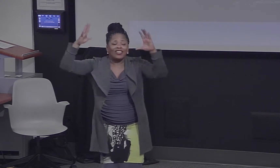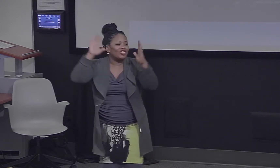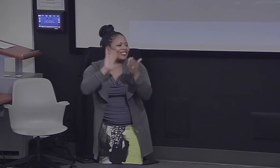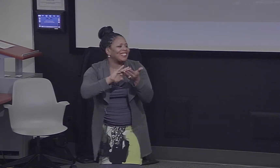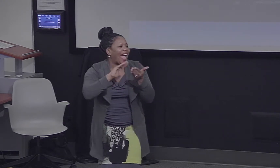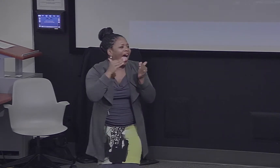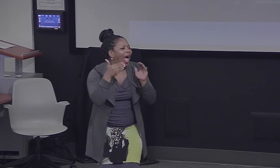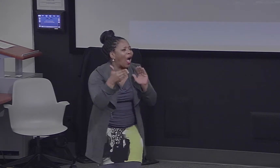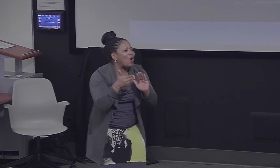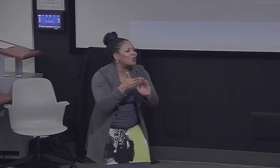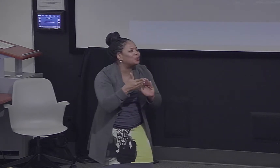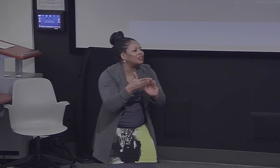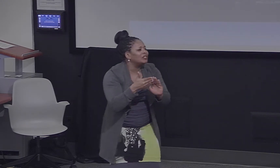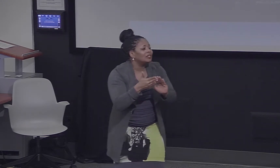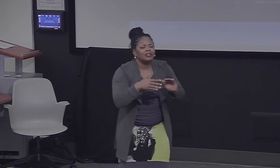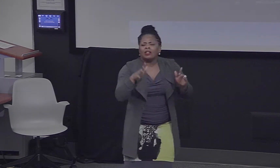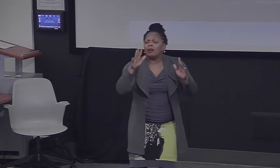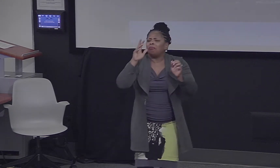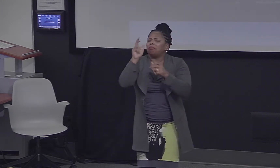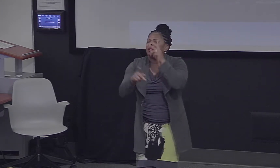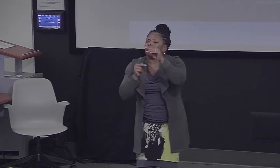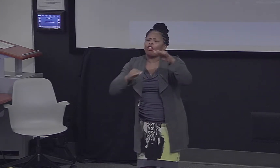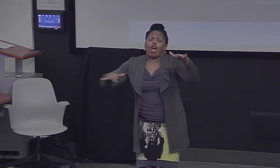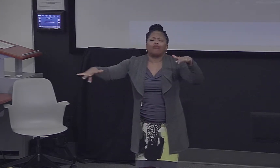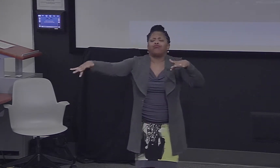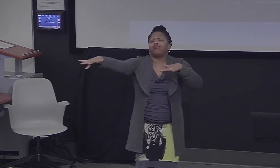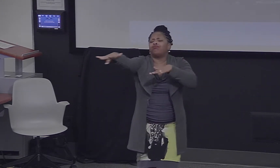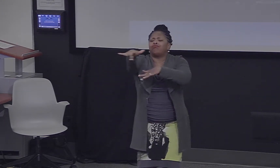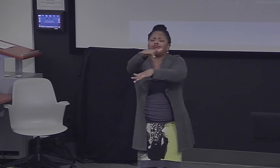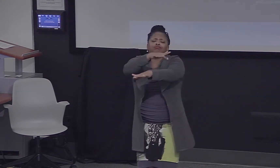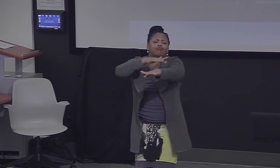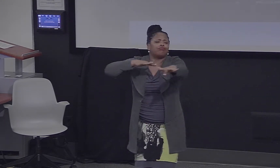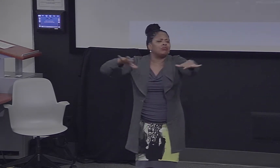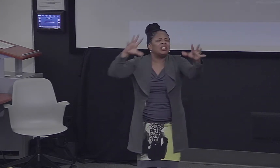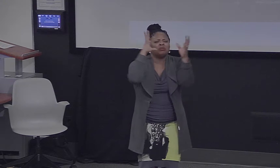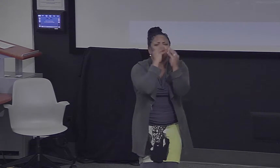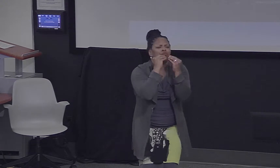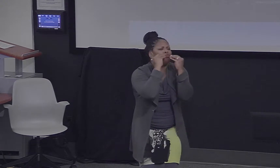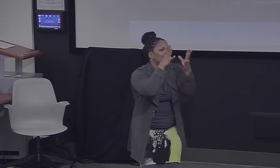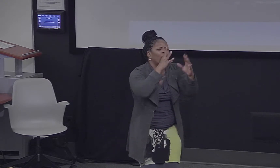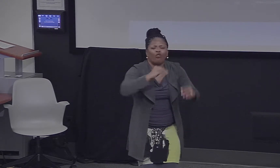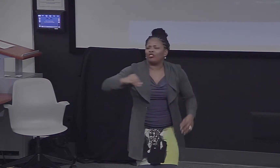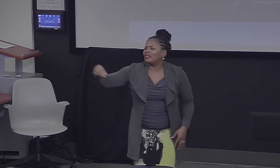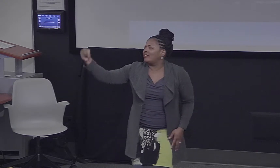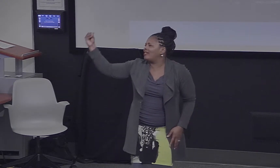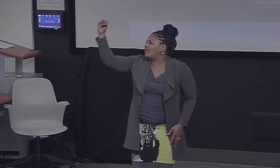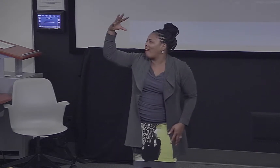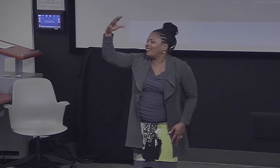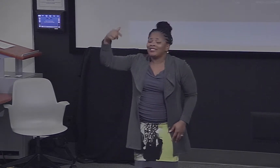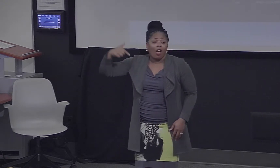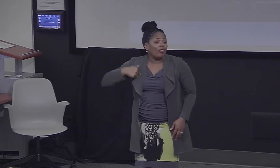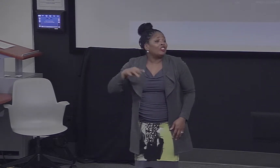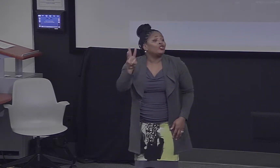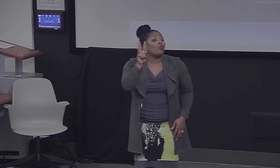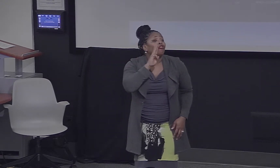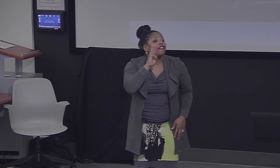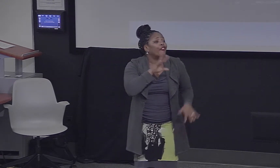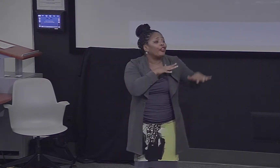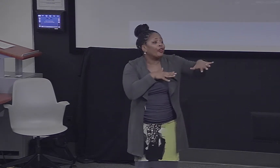and continued on. And so I'm going to invite you into a parable, thinking of this as a village. It's a beautiful sunny day,